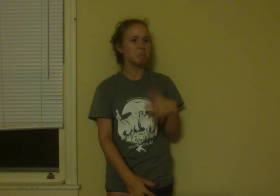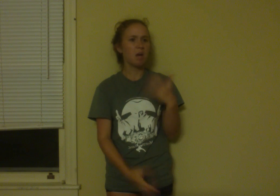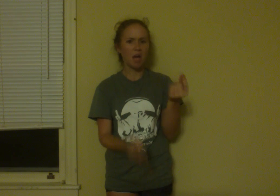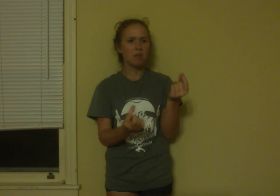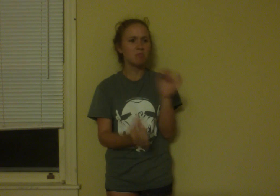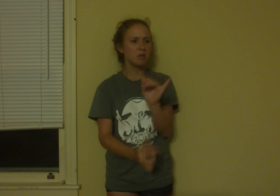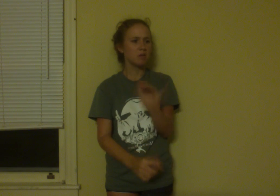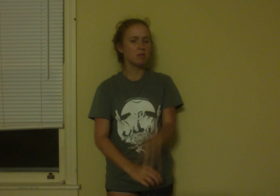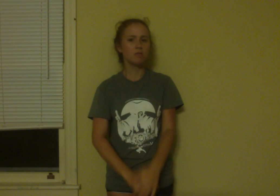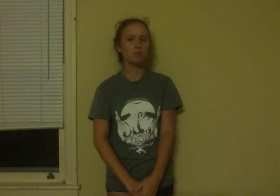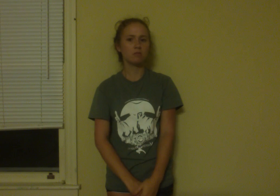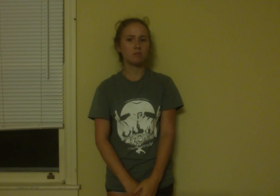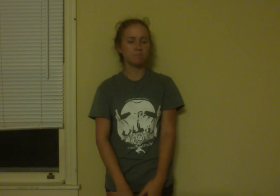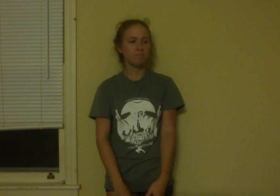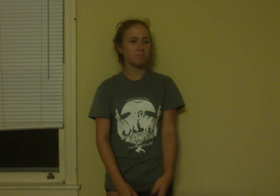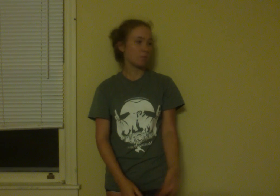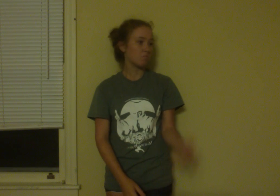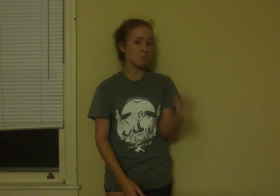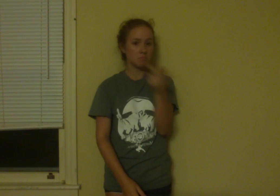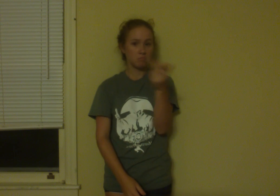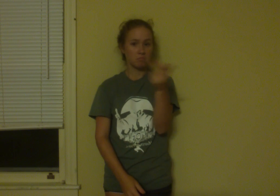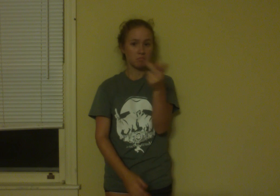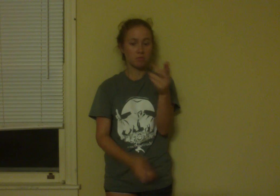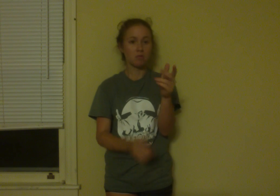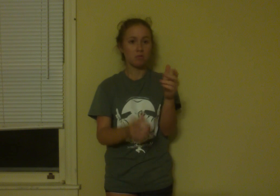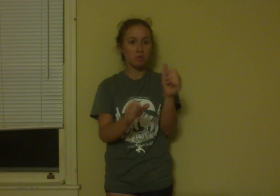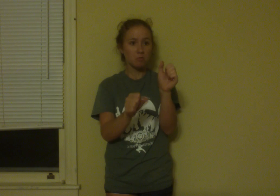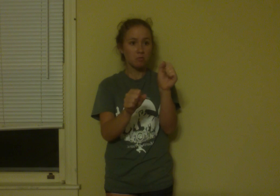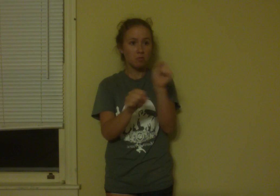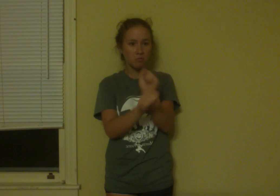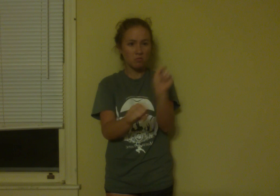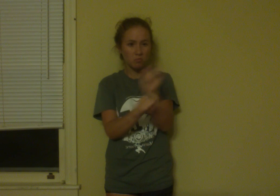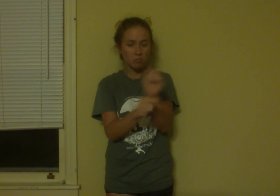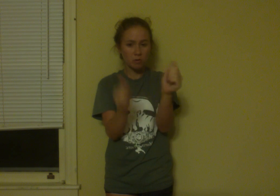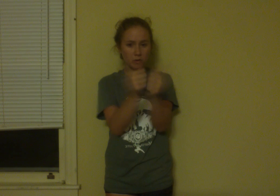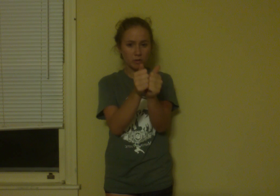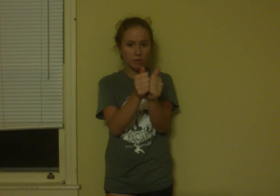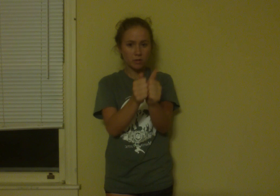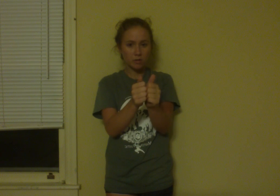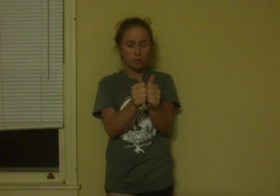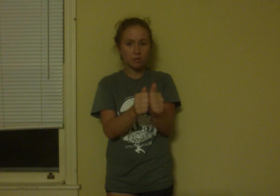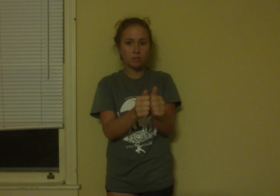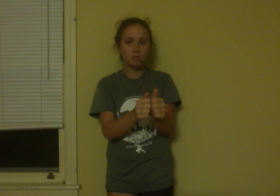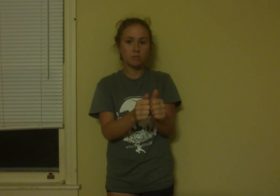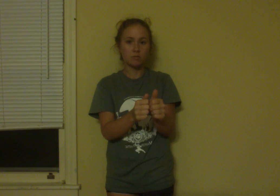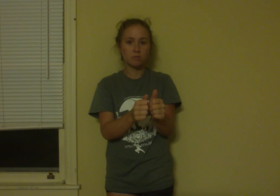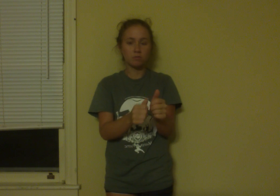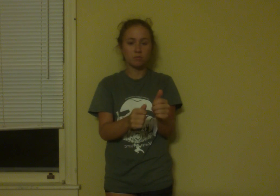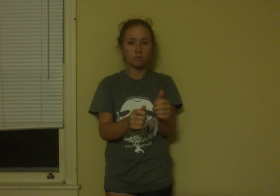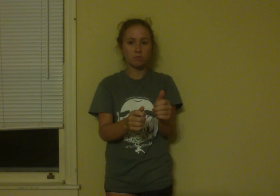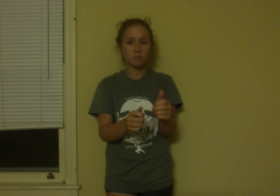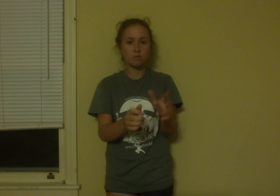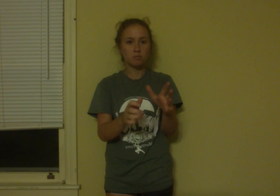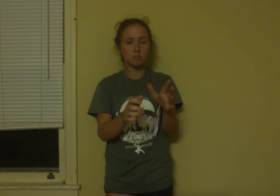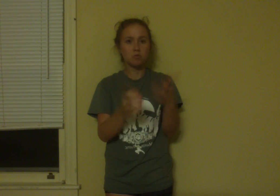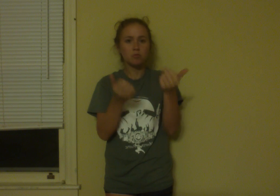I started working on it with him, and it was a really special moment for the two of us to team up together to bring into life the hardest route